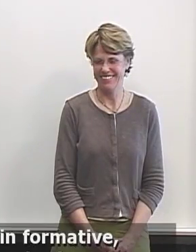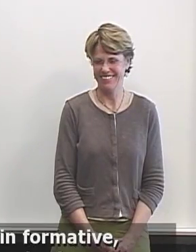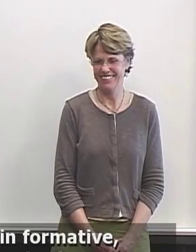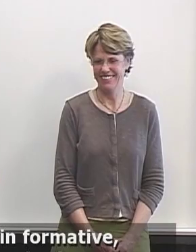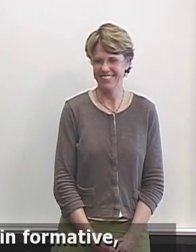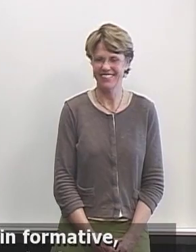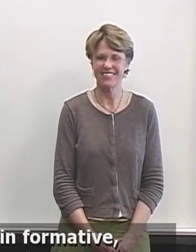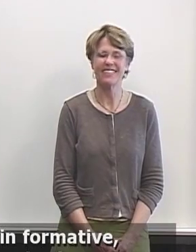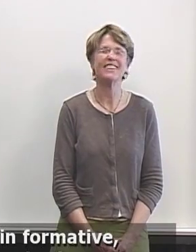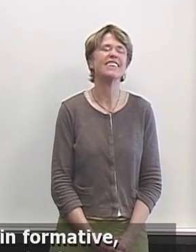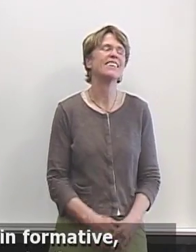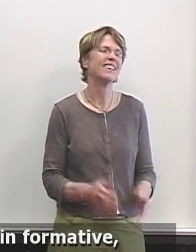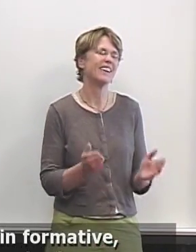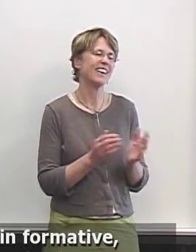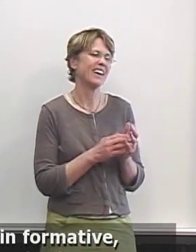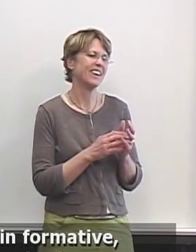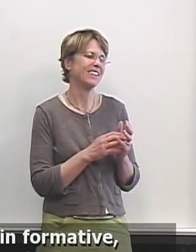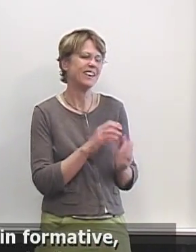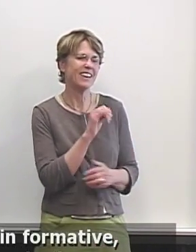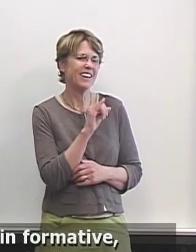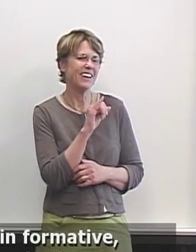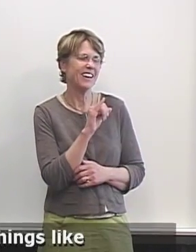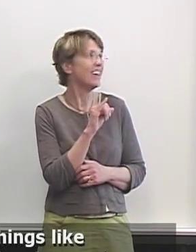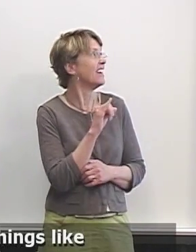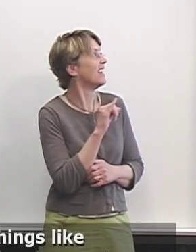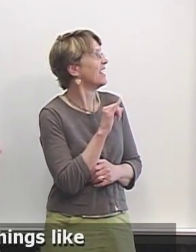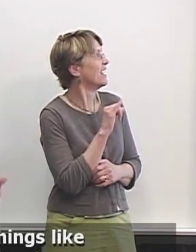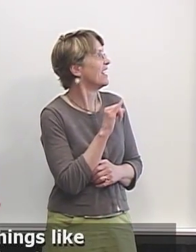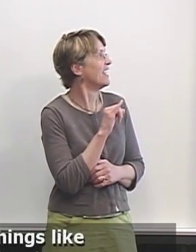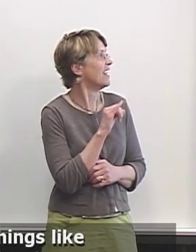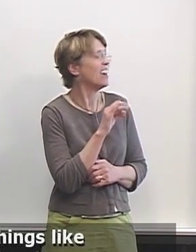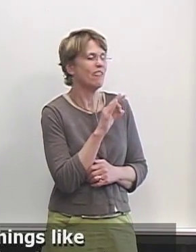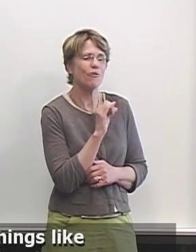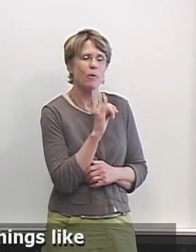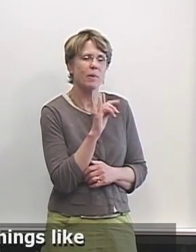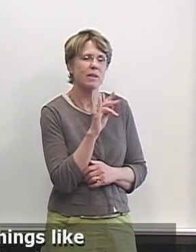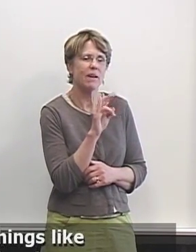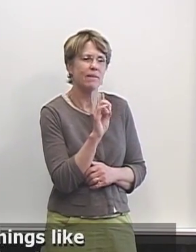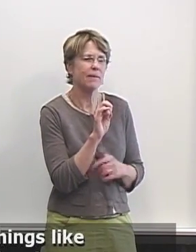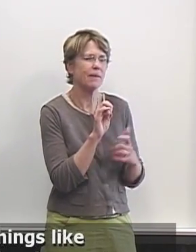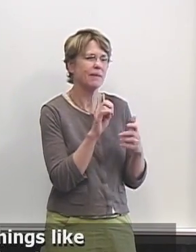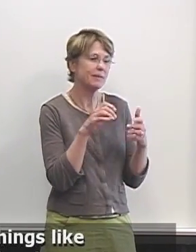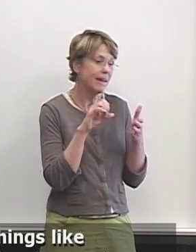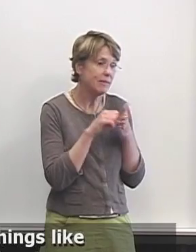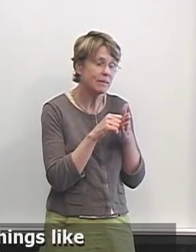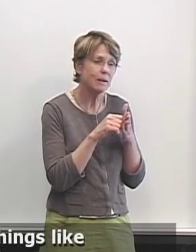So again, informative, the emphasis on things like concept development,